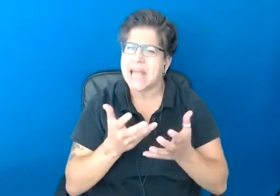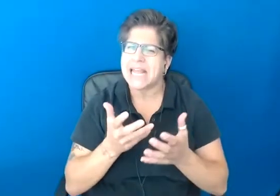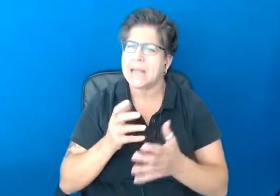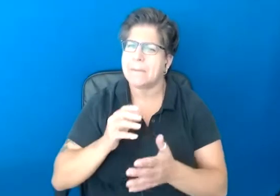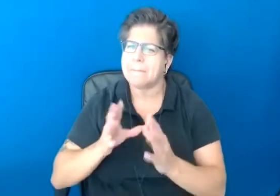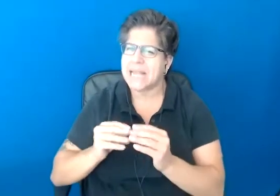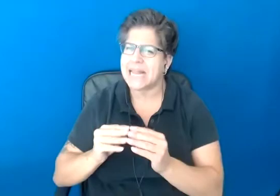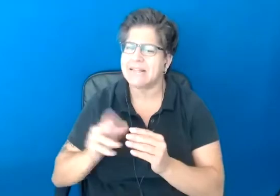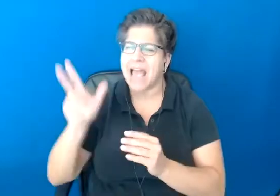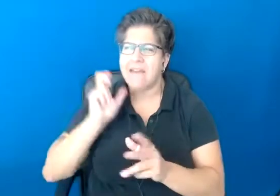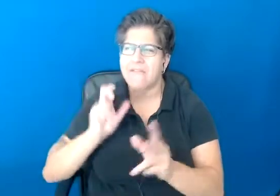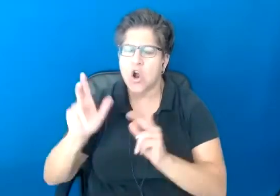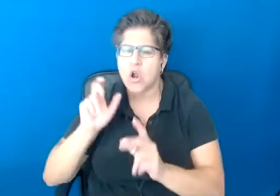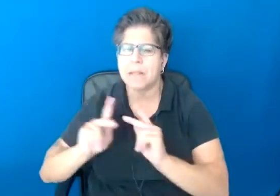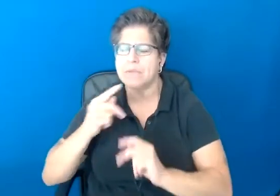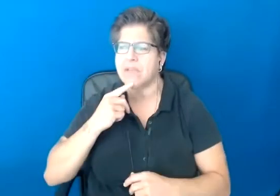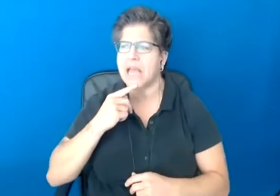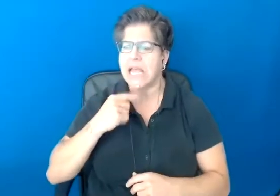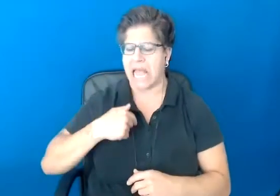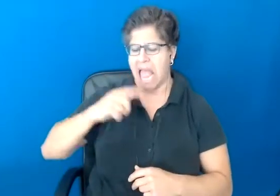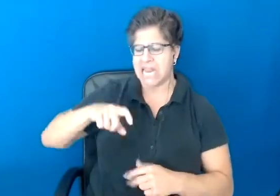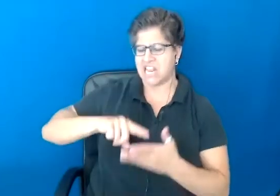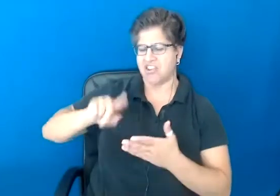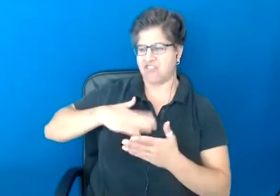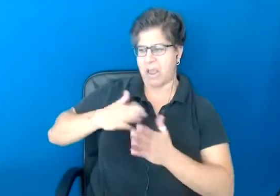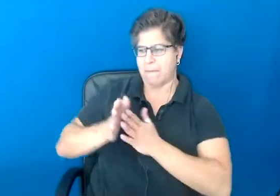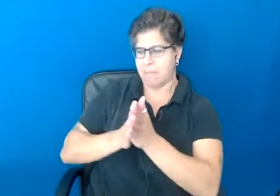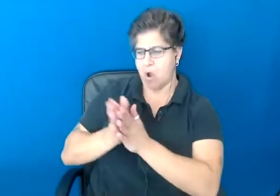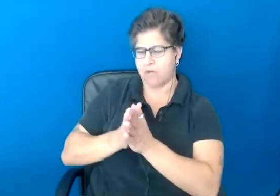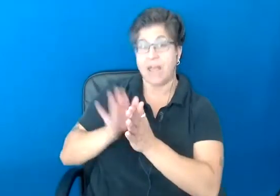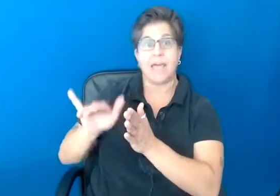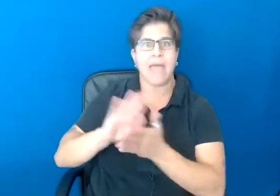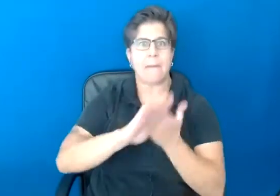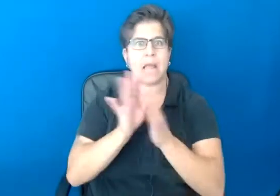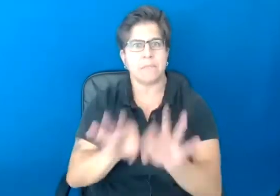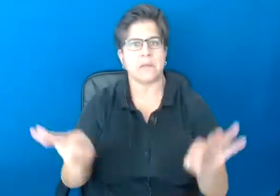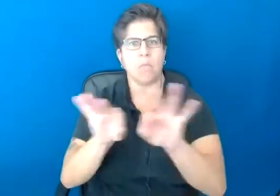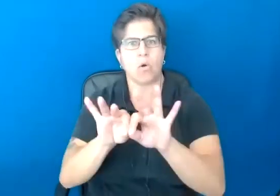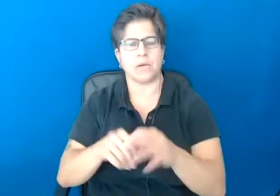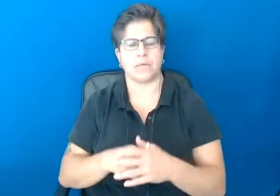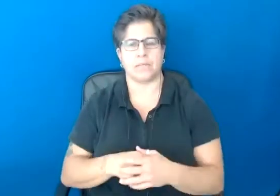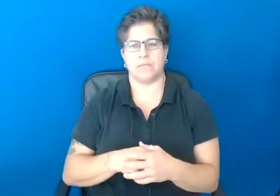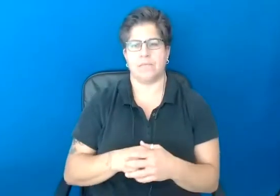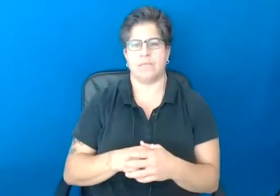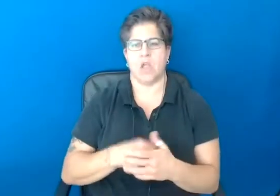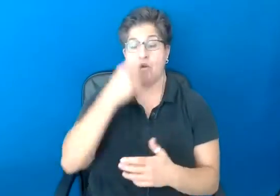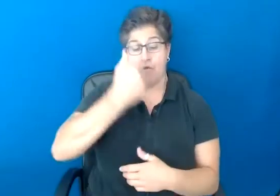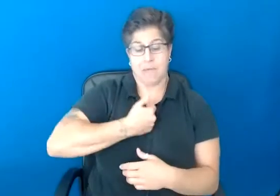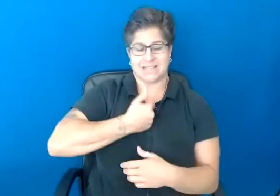me, that, gathering evidence really was about my looking good. I had to make sure that if I did have to leave